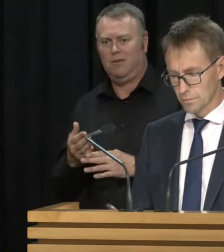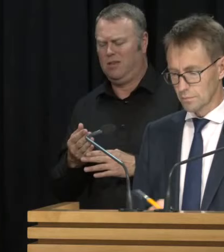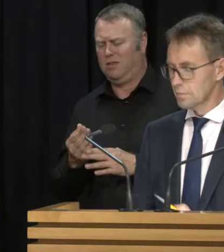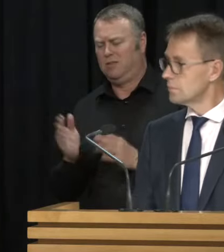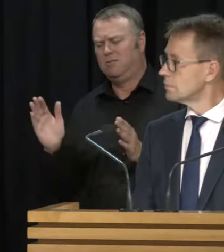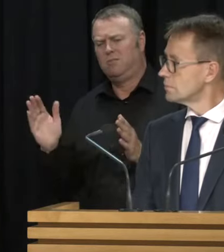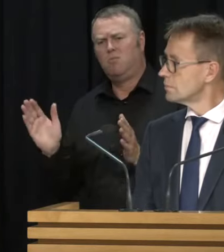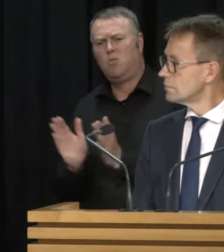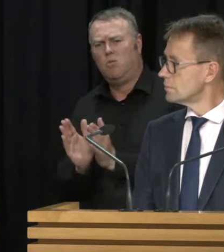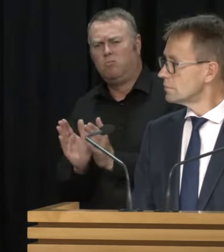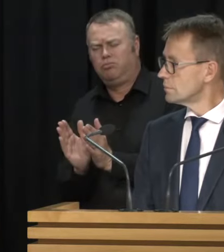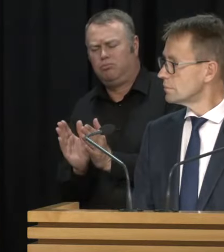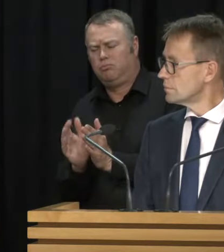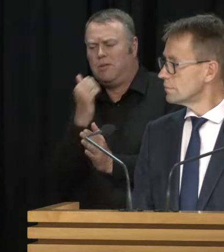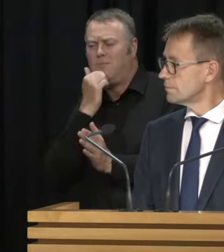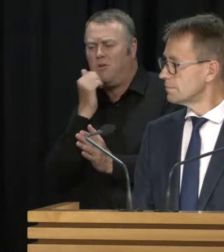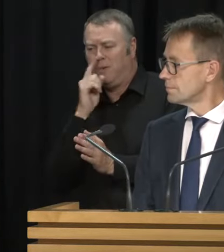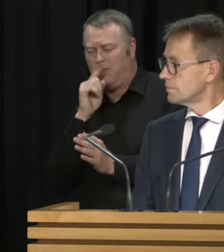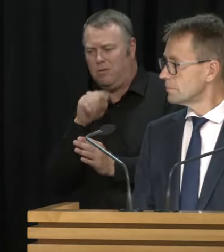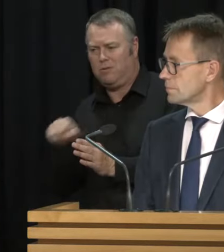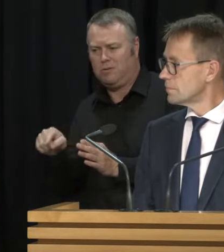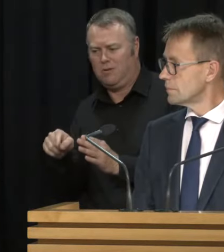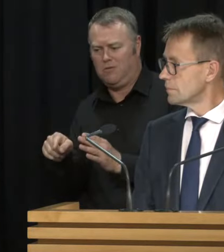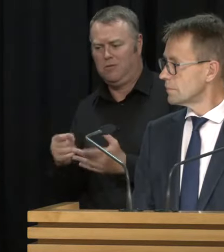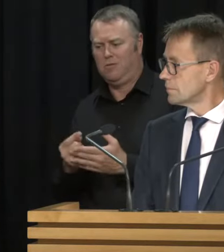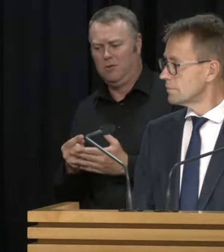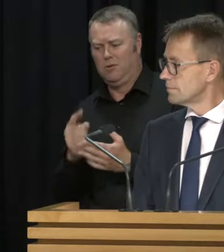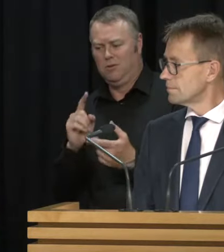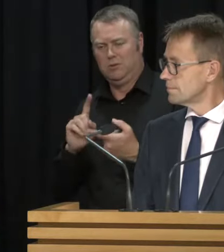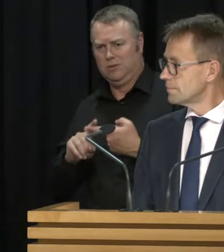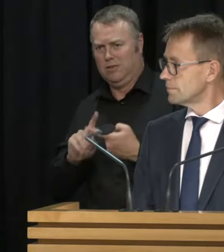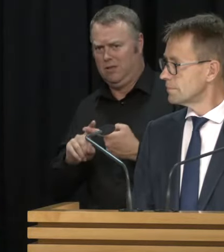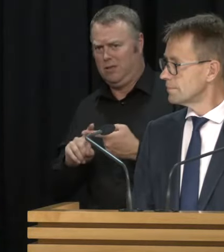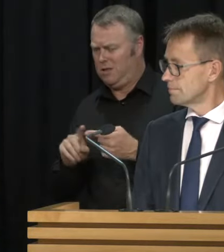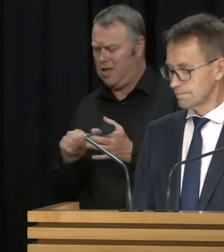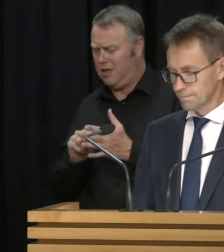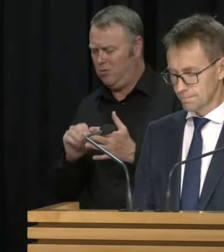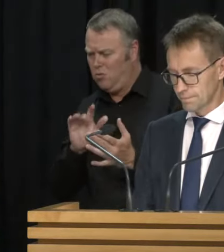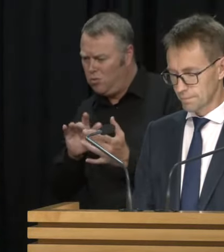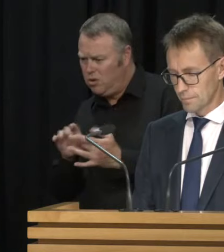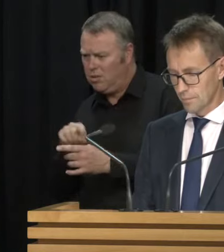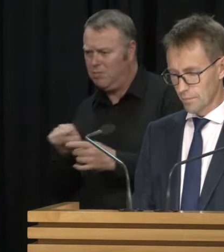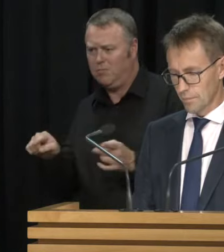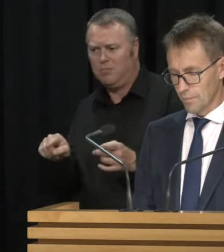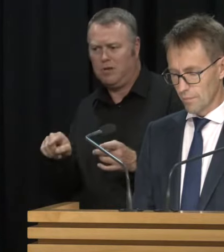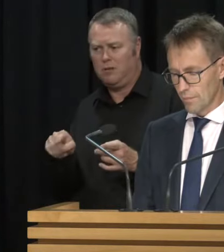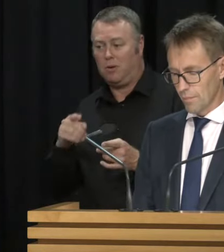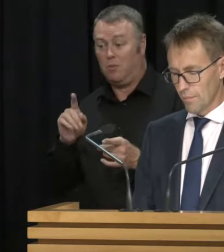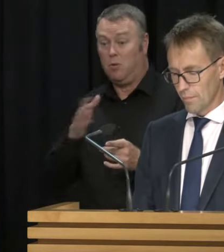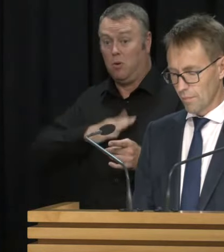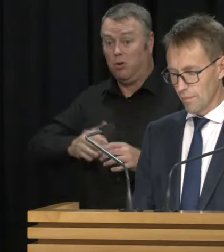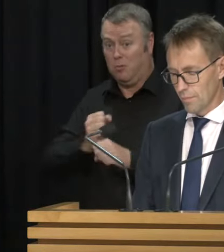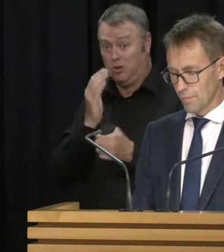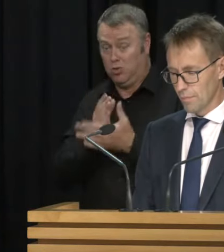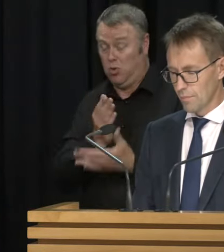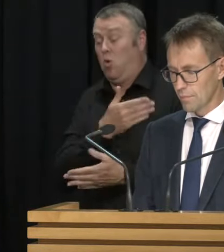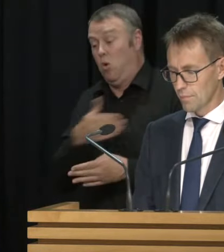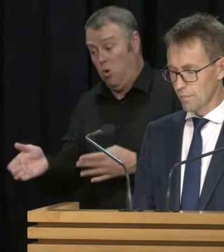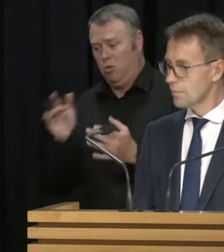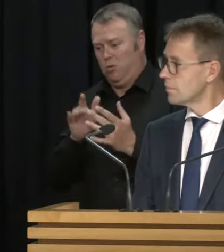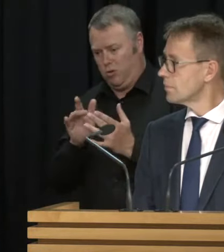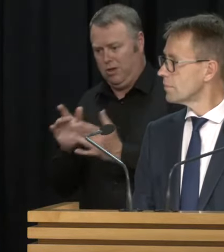towards the end of the August outbreak, just to, really eliminating risk. So, I think